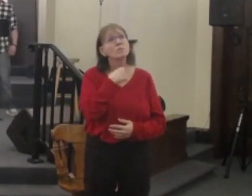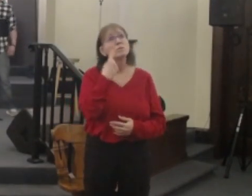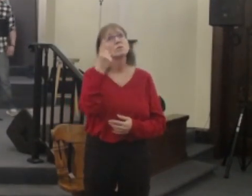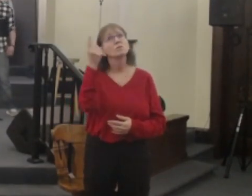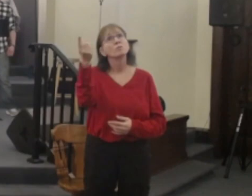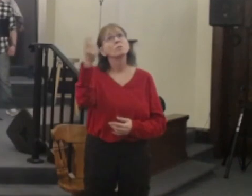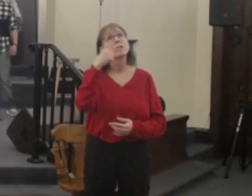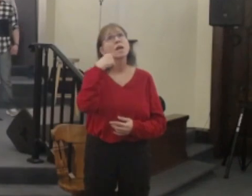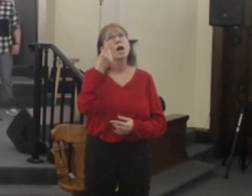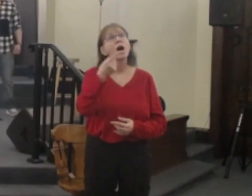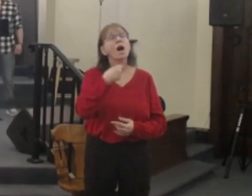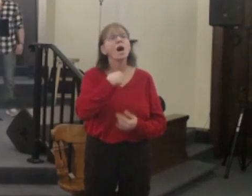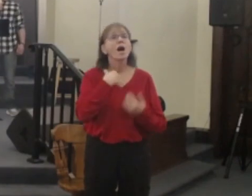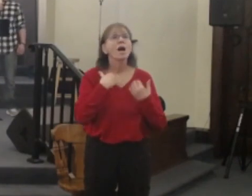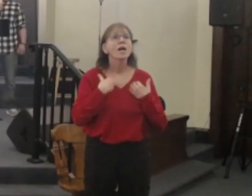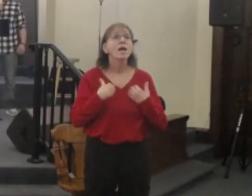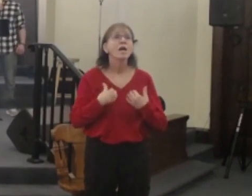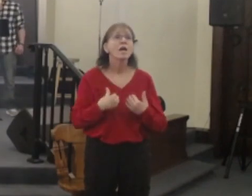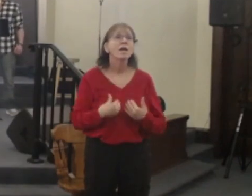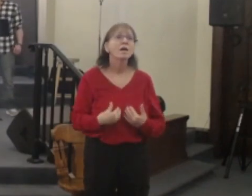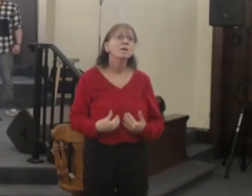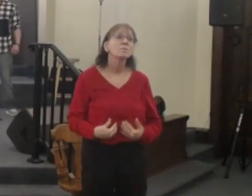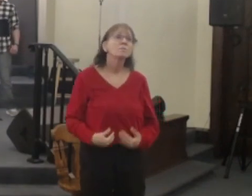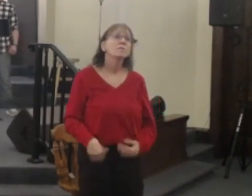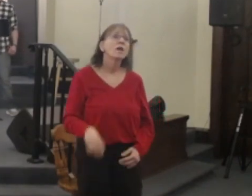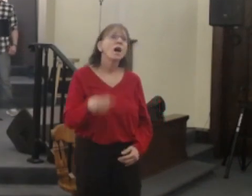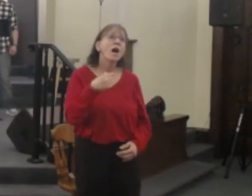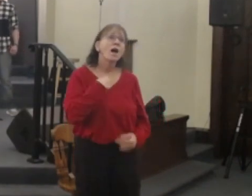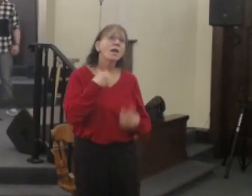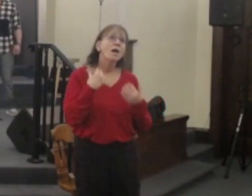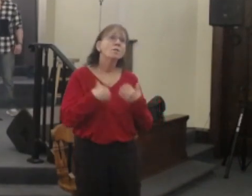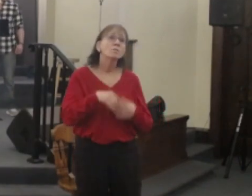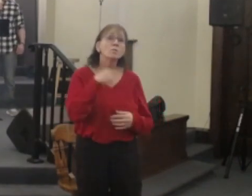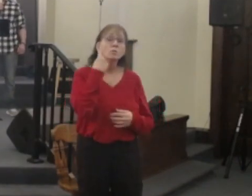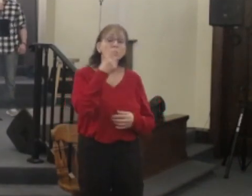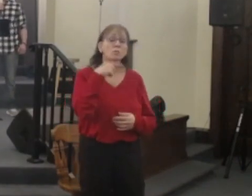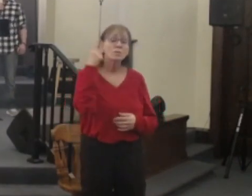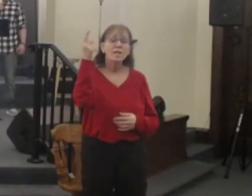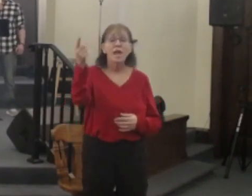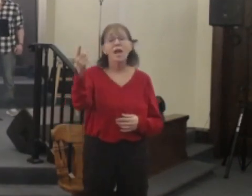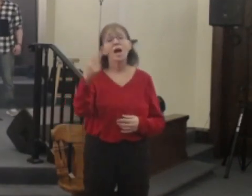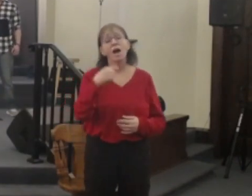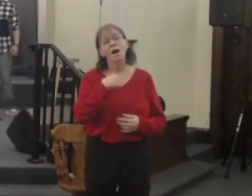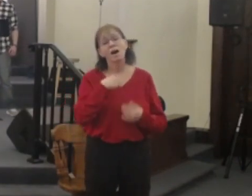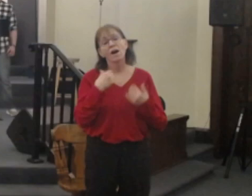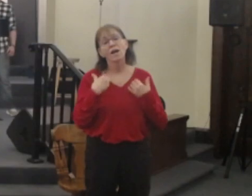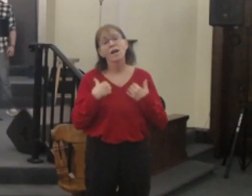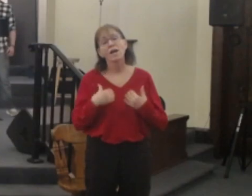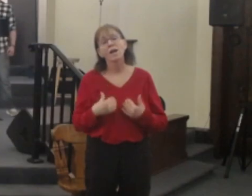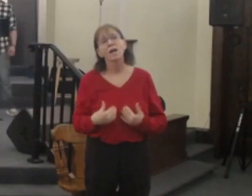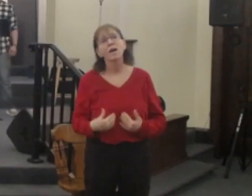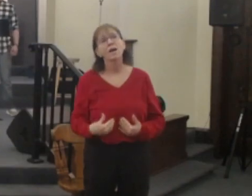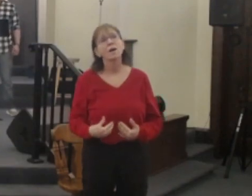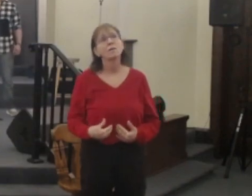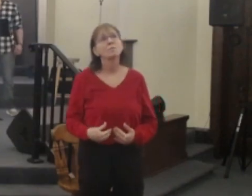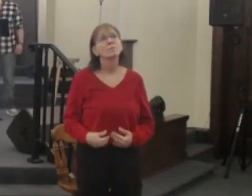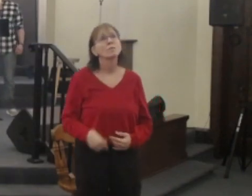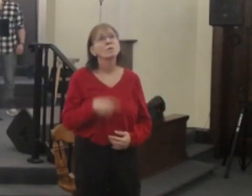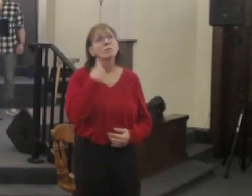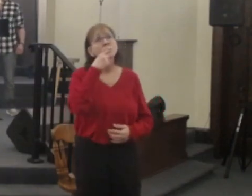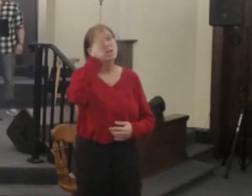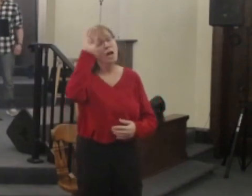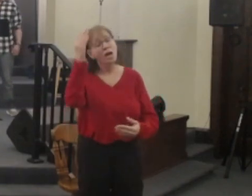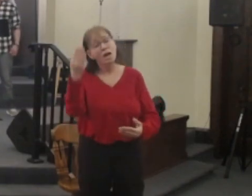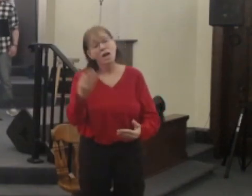who you say I am. I am who you say I am. Who